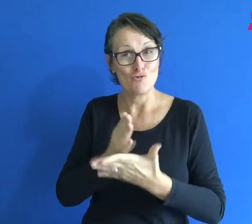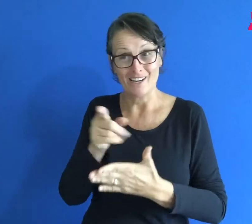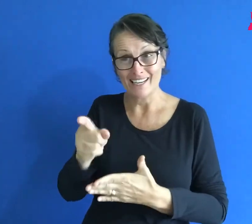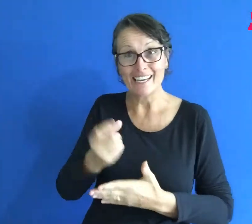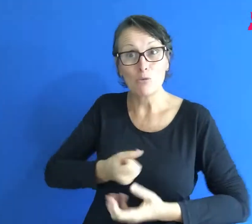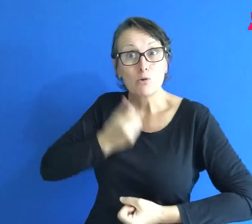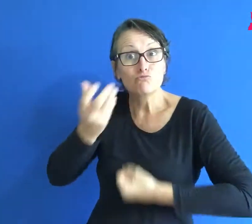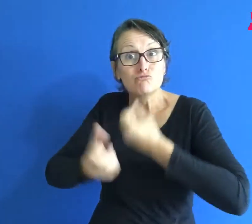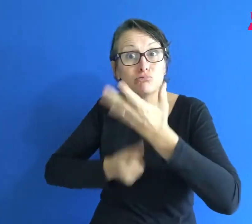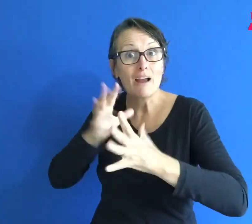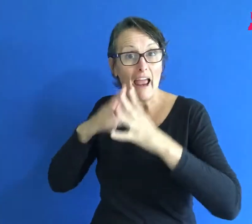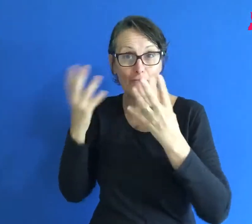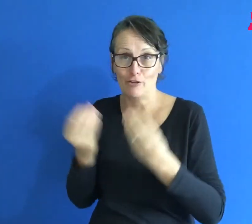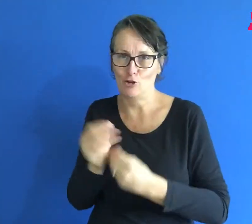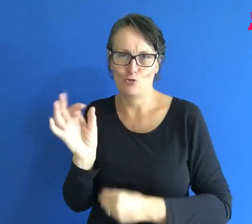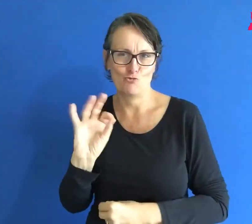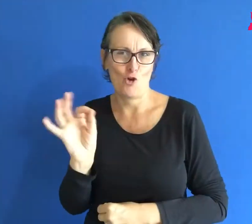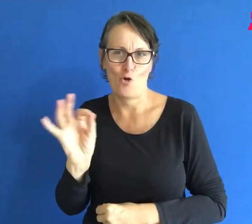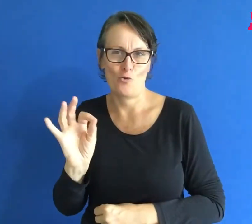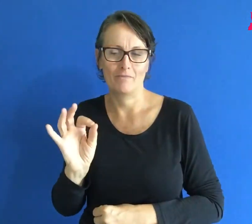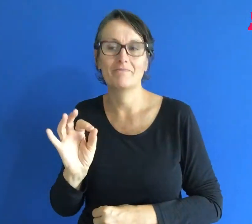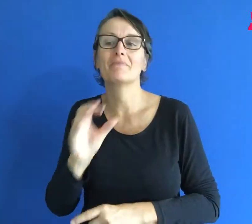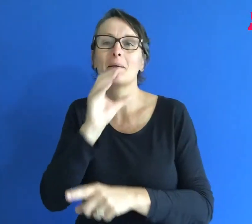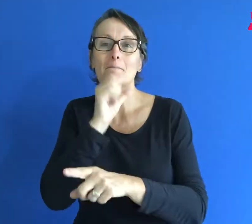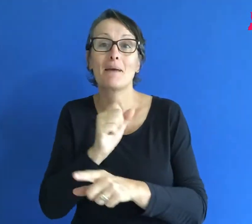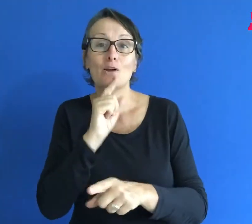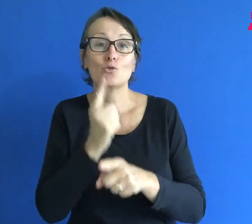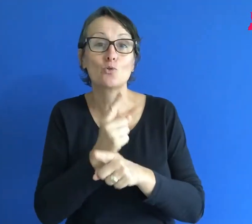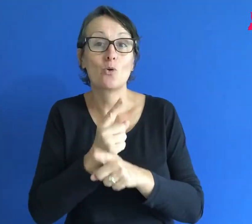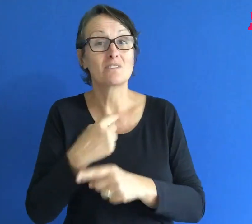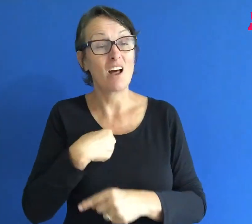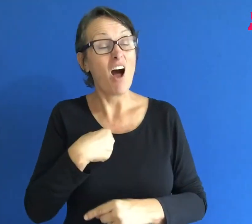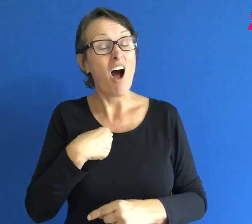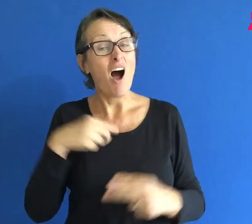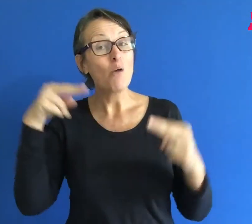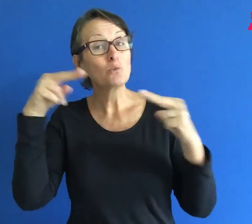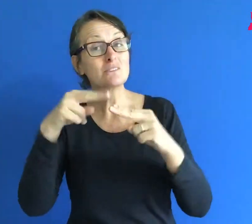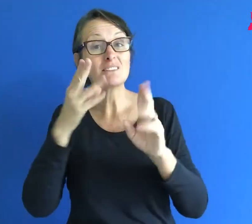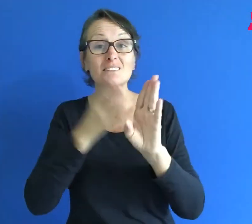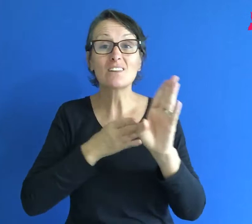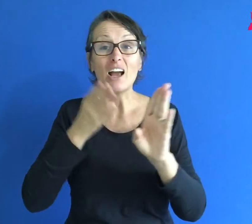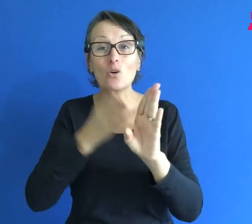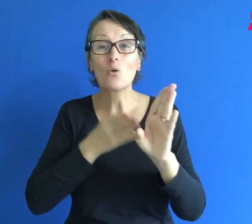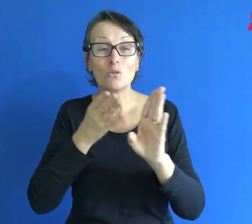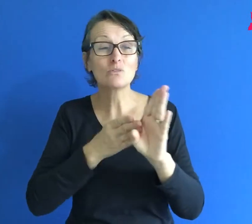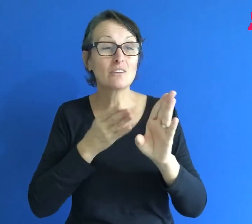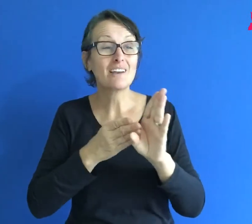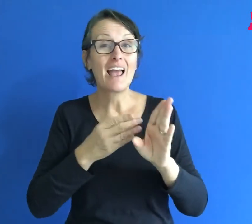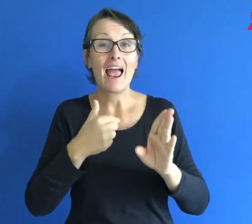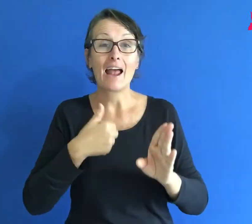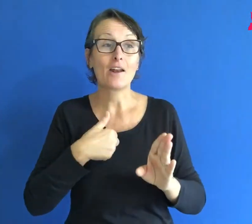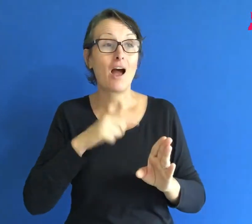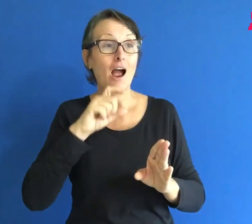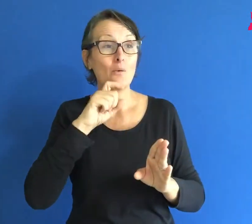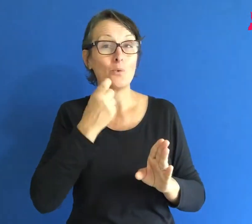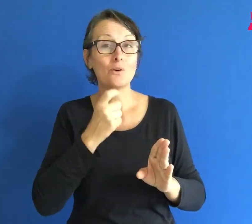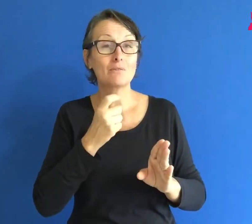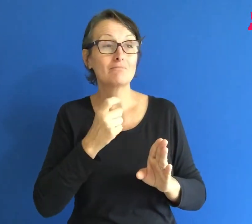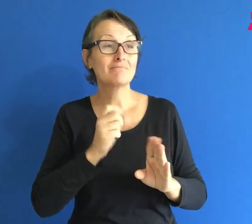deliver what was required without actually being a part of it. I compartmentalise myself out of the session and